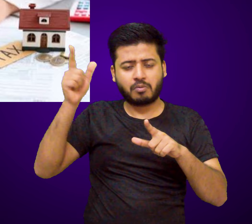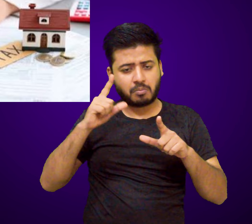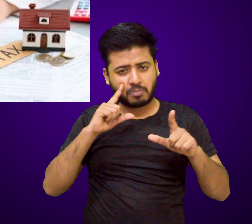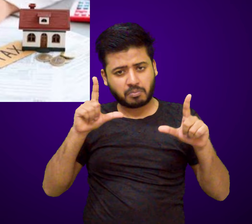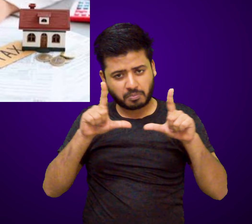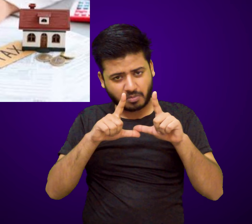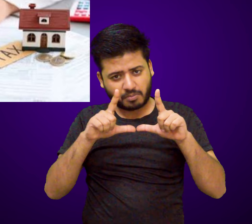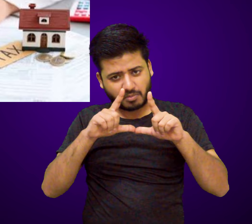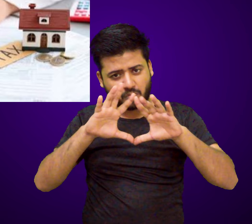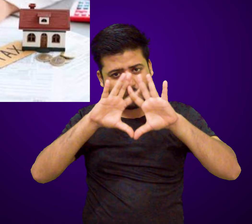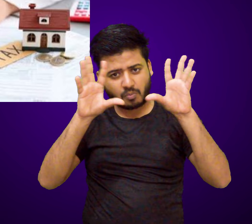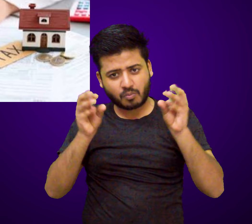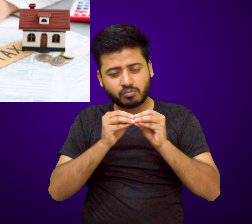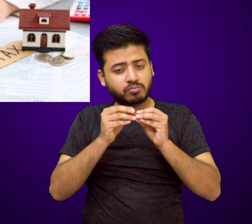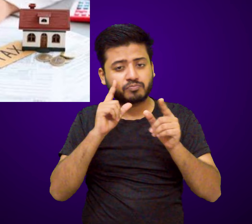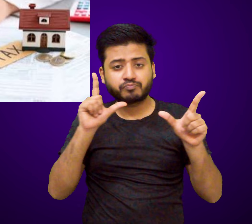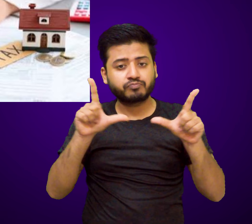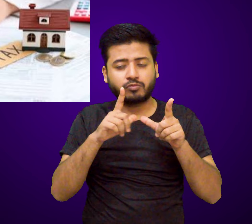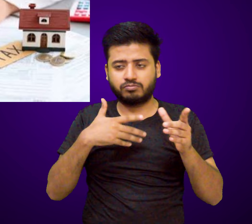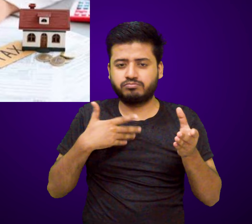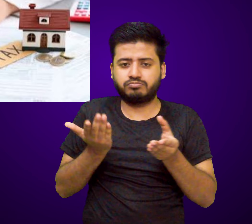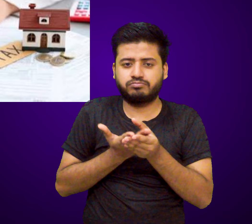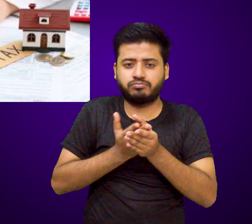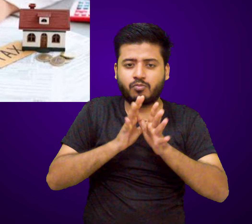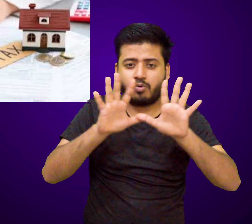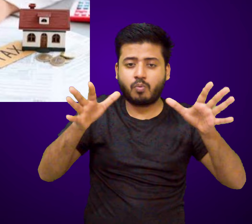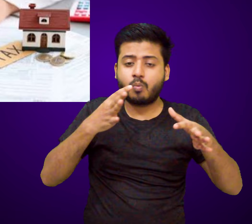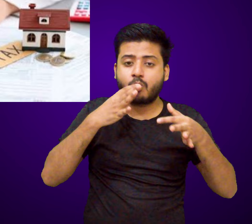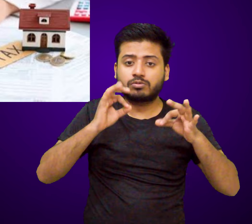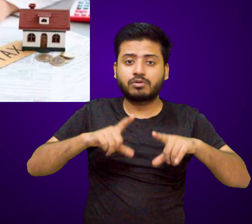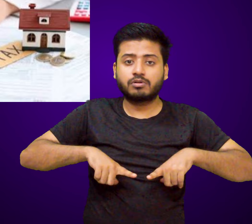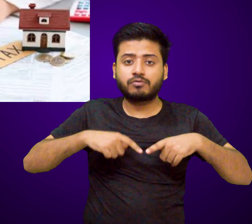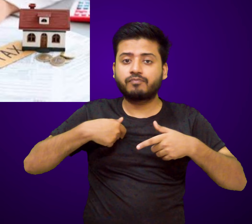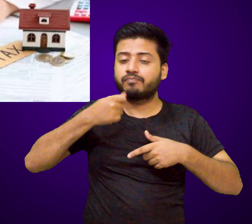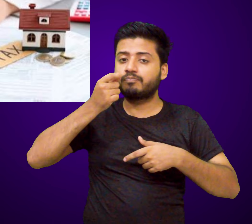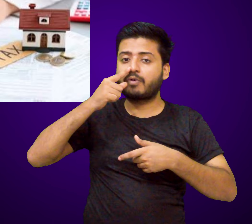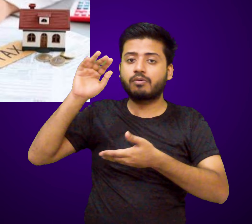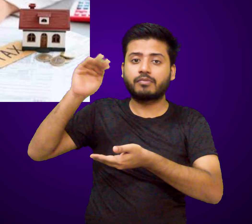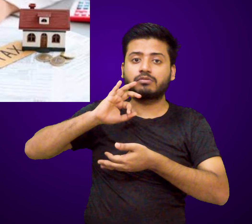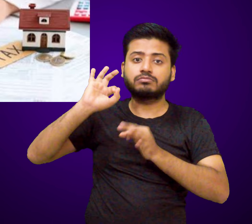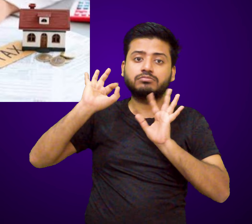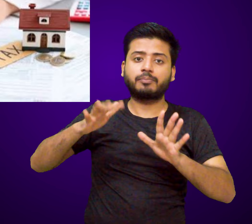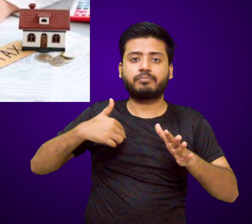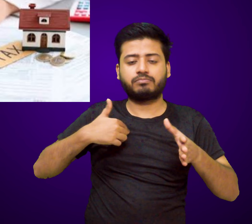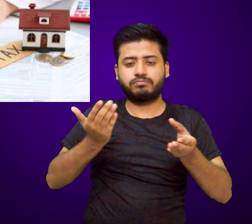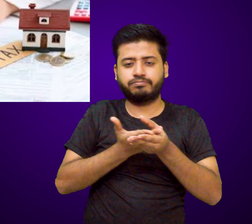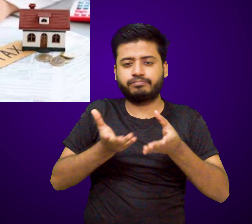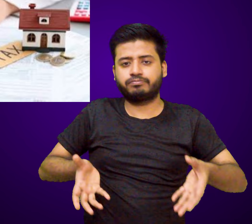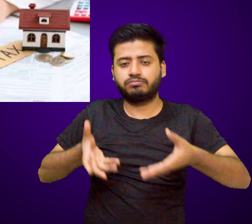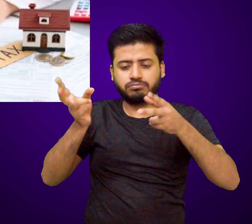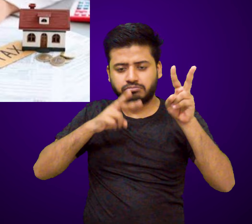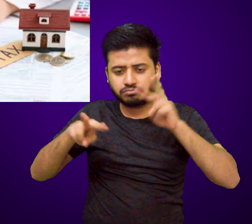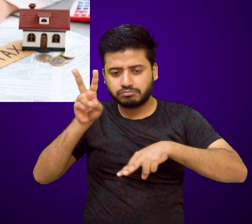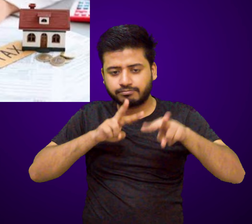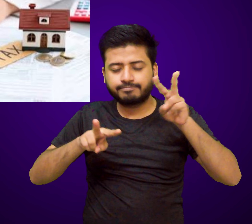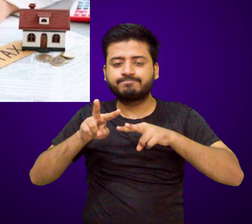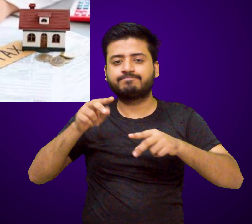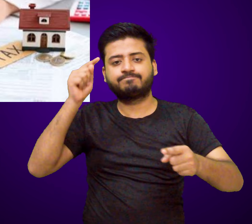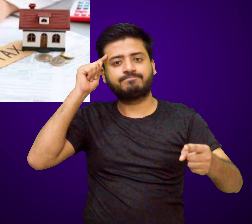through a municipal water connection may be subject to a water tax or water benefit tax, even if no water is consumed. This varies